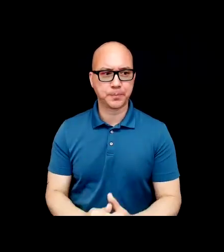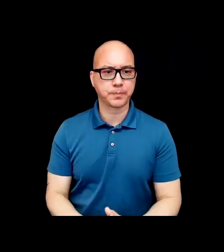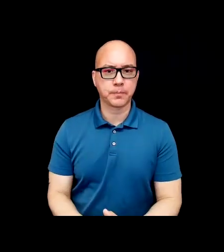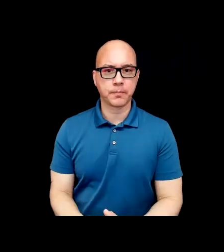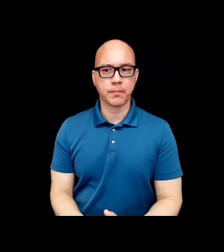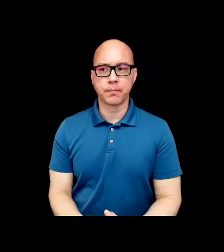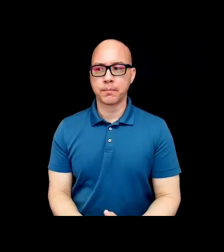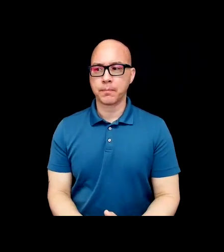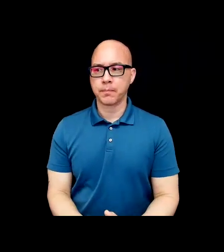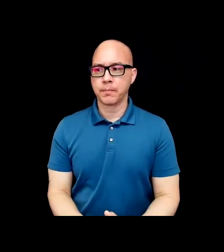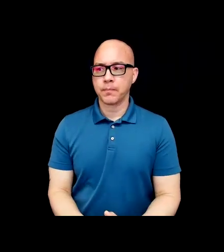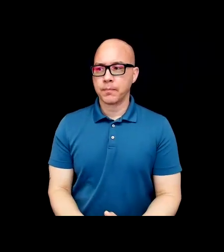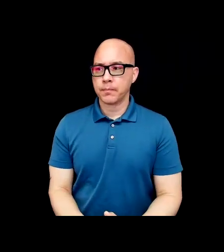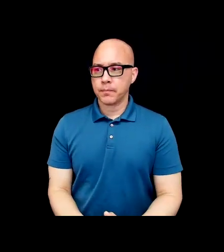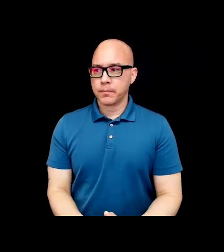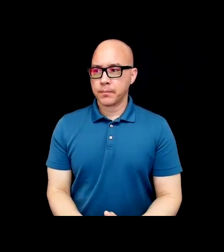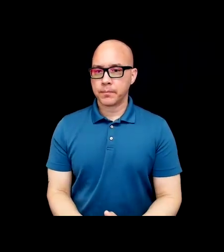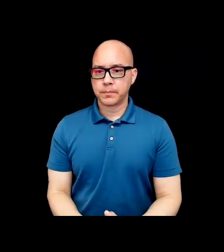benefit individually.